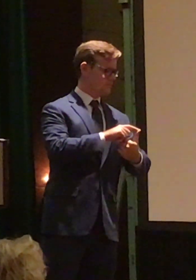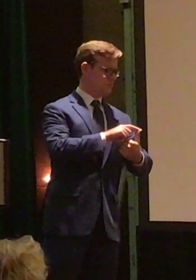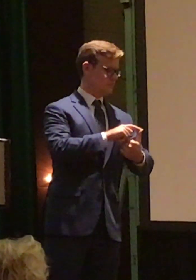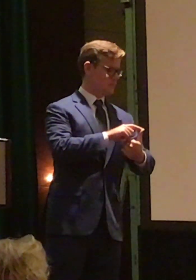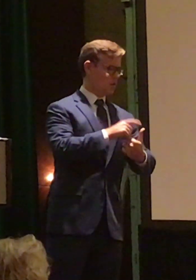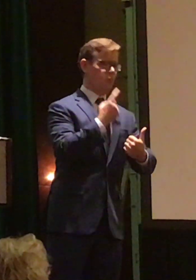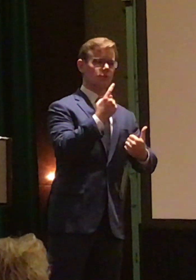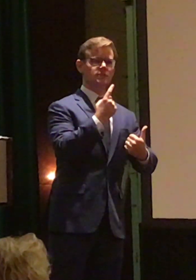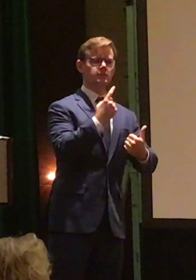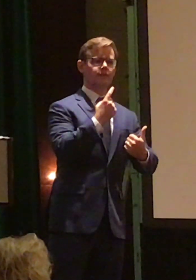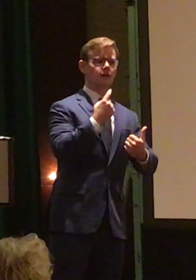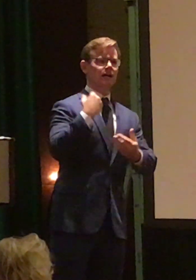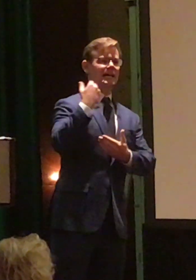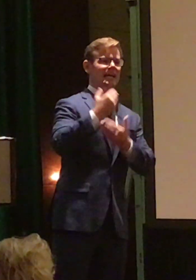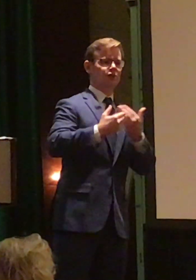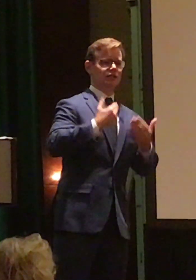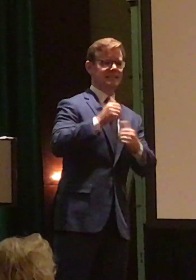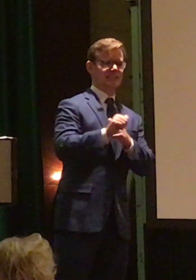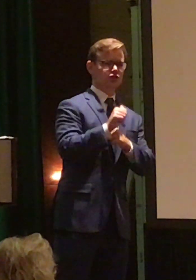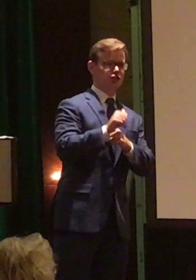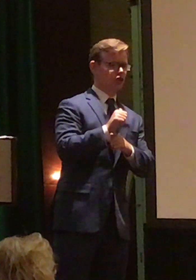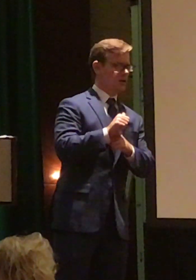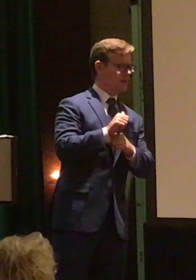The first one,